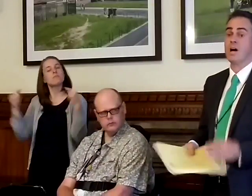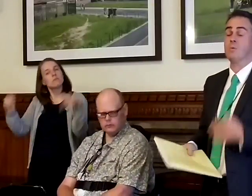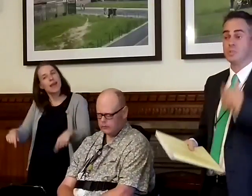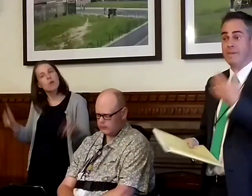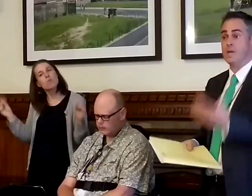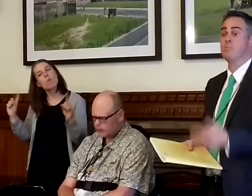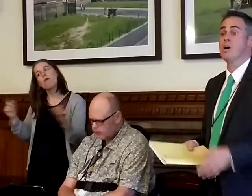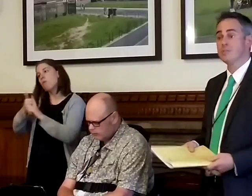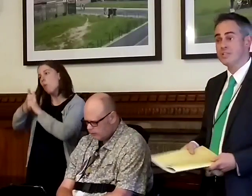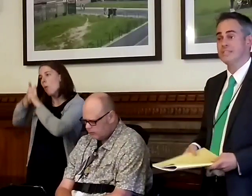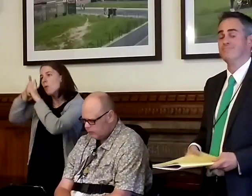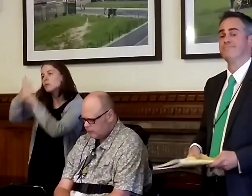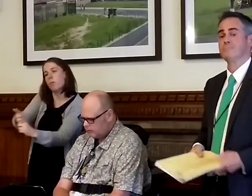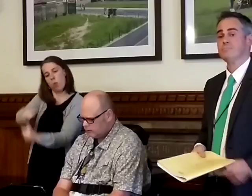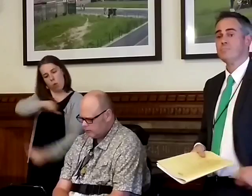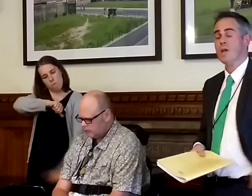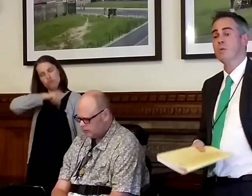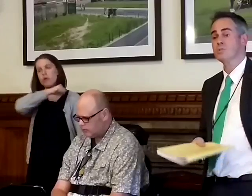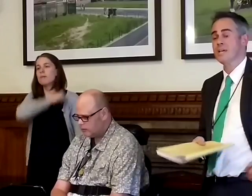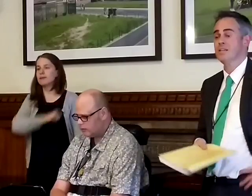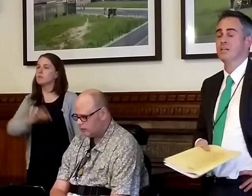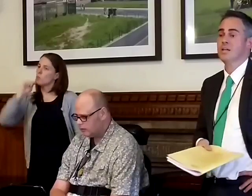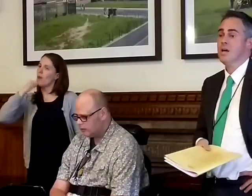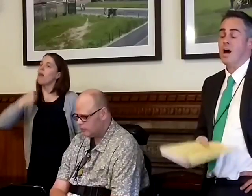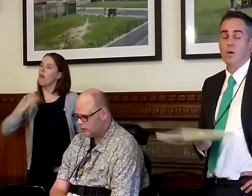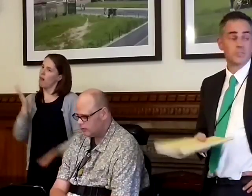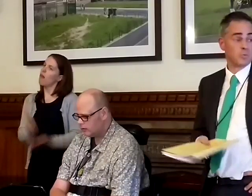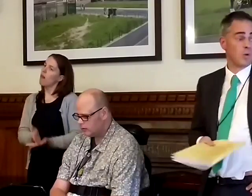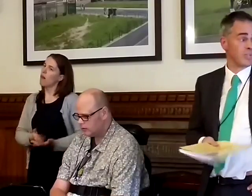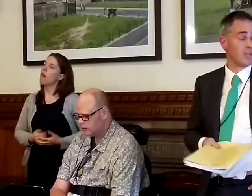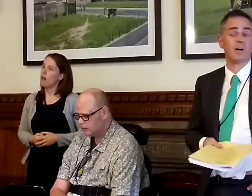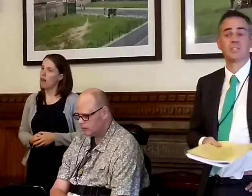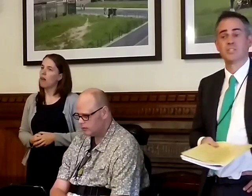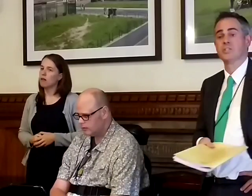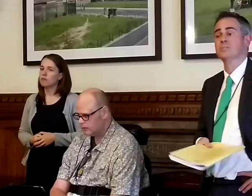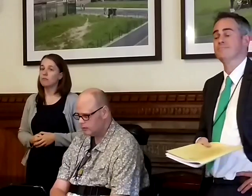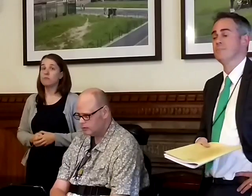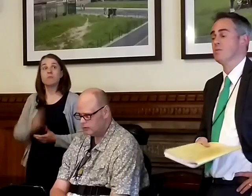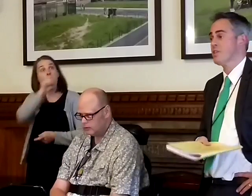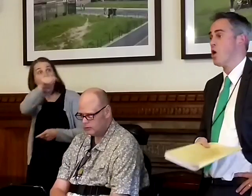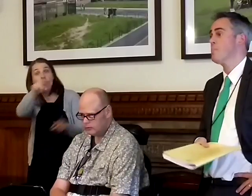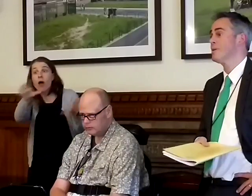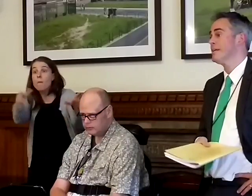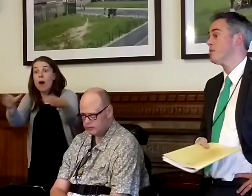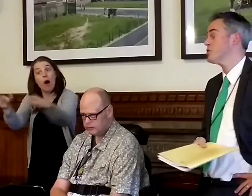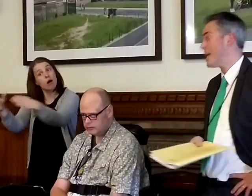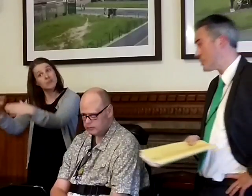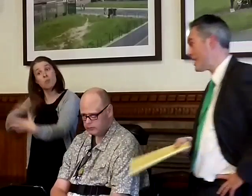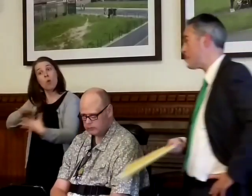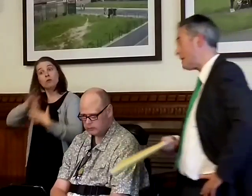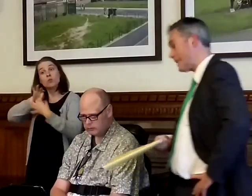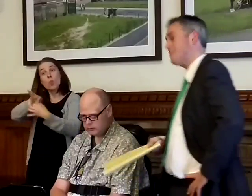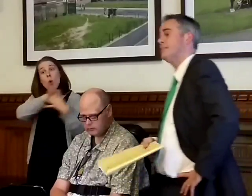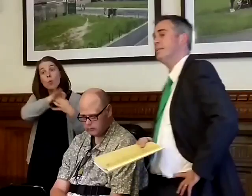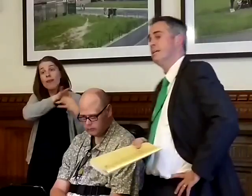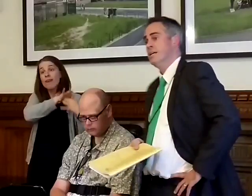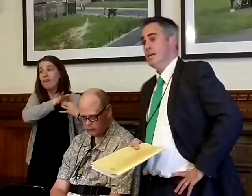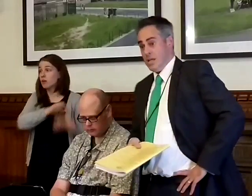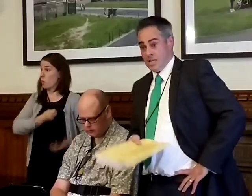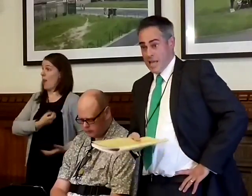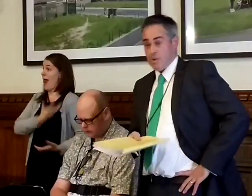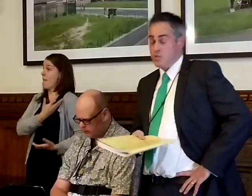support. It's something I want to make a priority. I will say that I want to work with other parties too. I'll say that openly, and I will challenge Labour